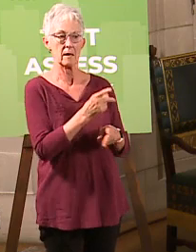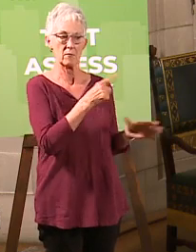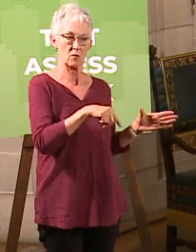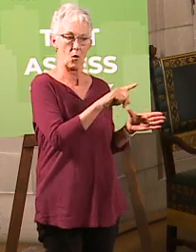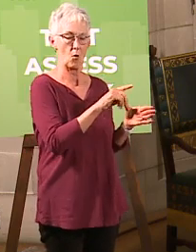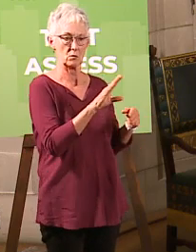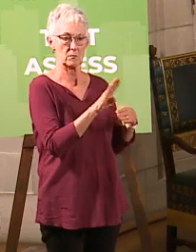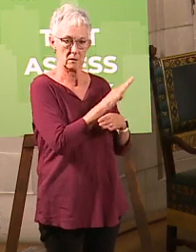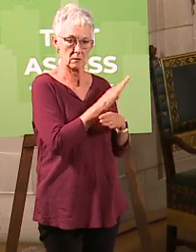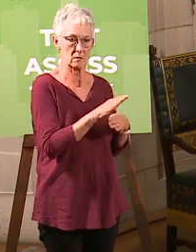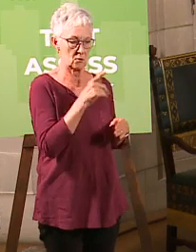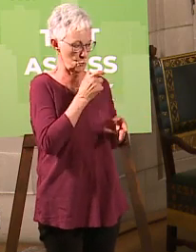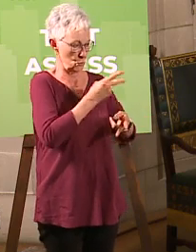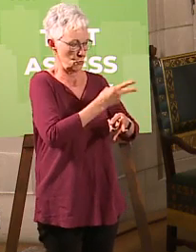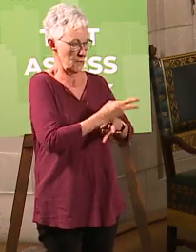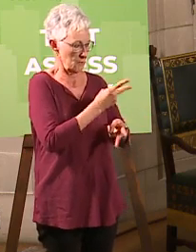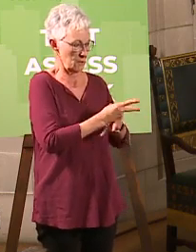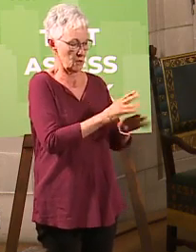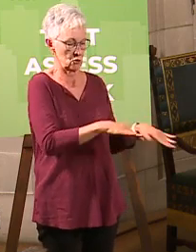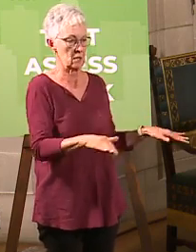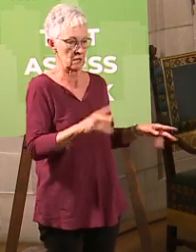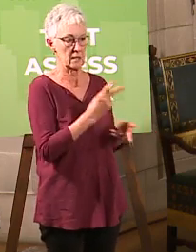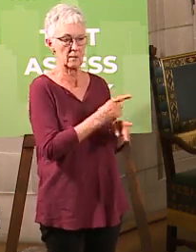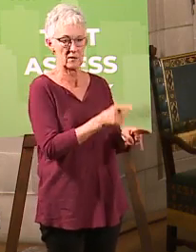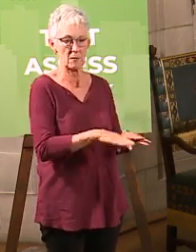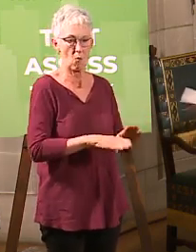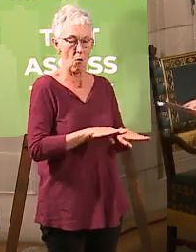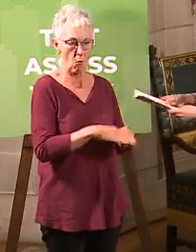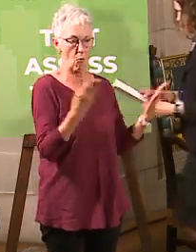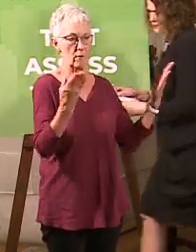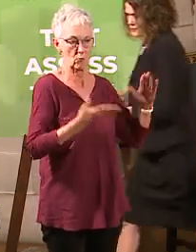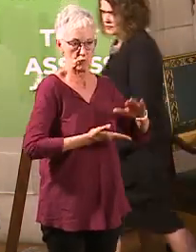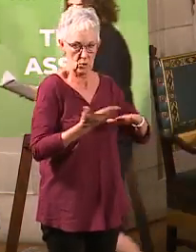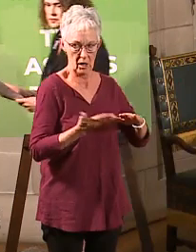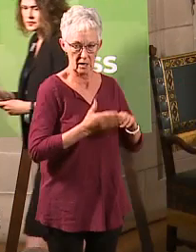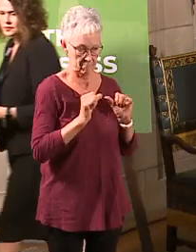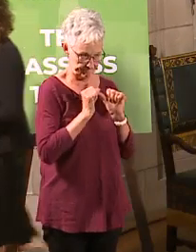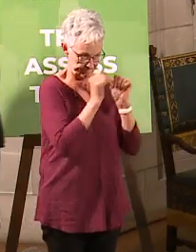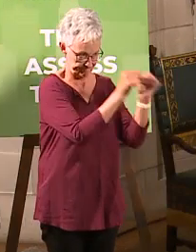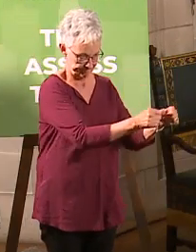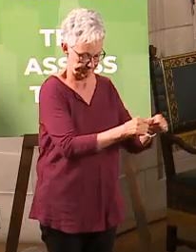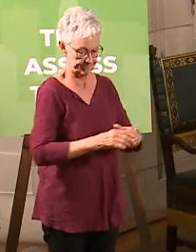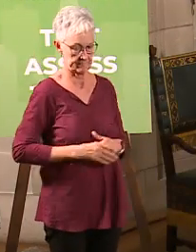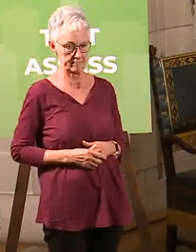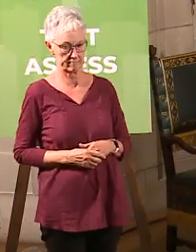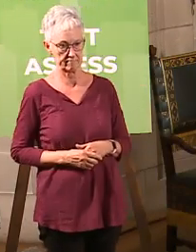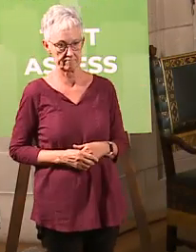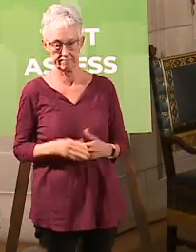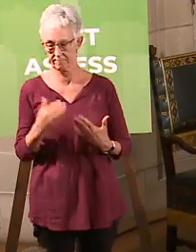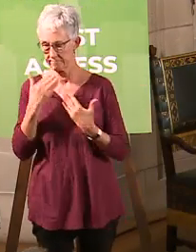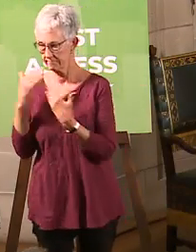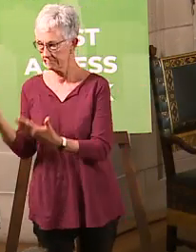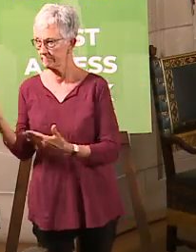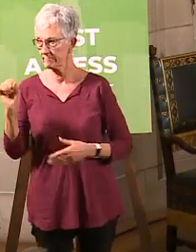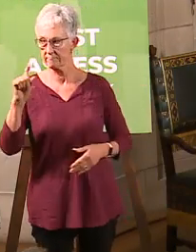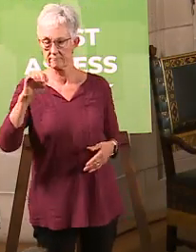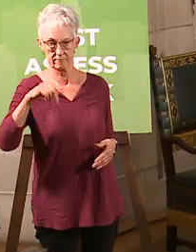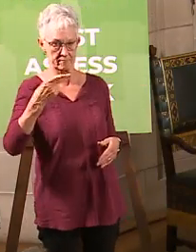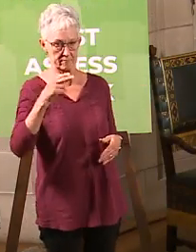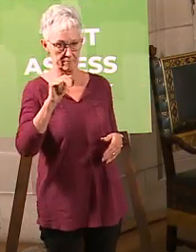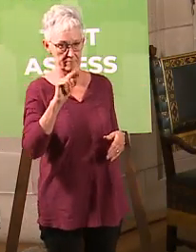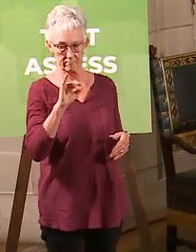task force to address this issue and ensure care is available for those who need it. These supports will help families access high-quality